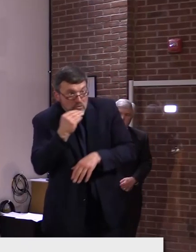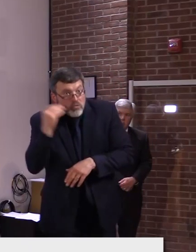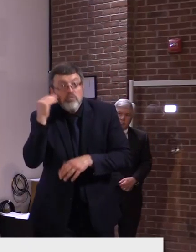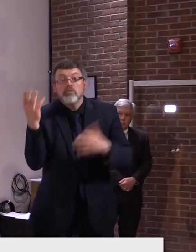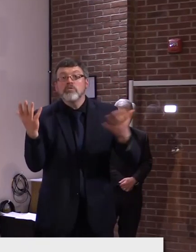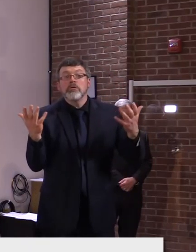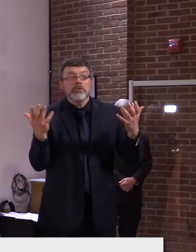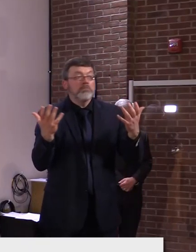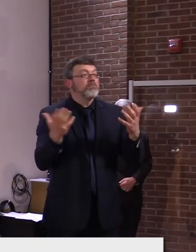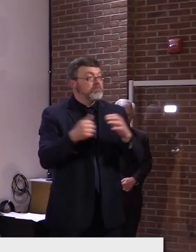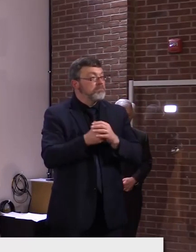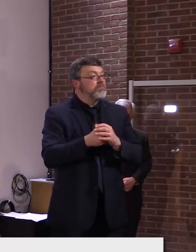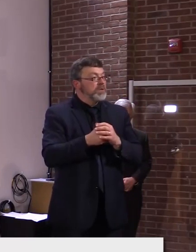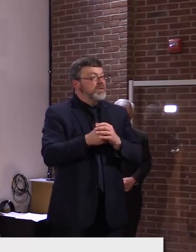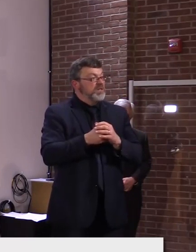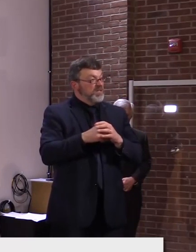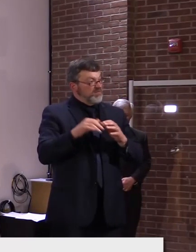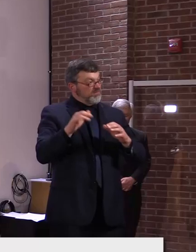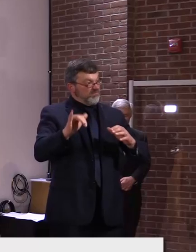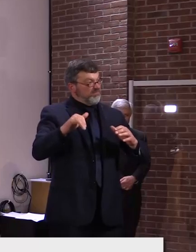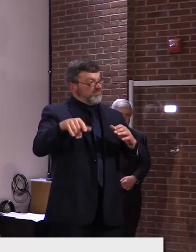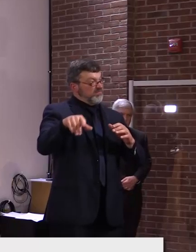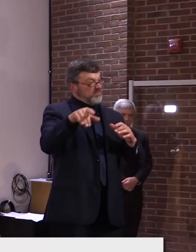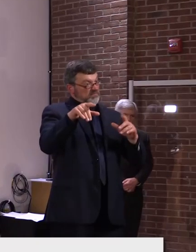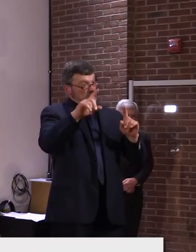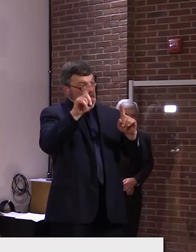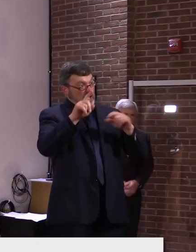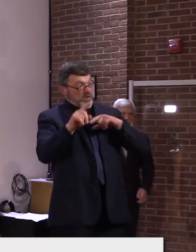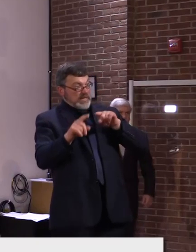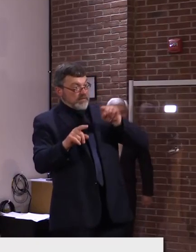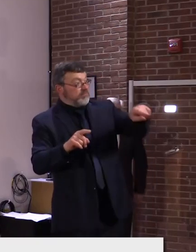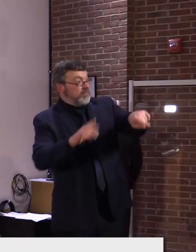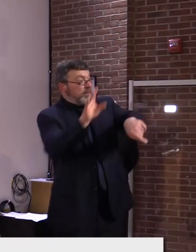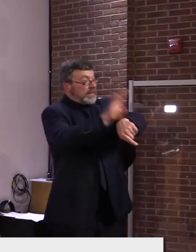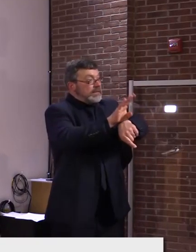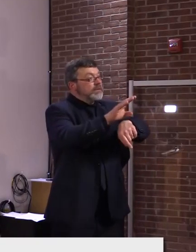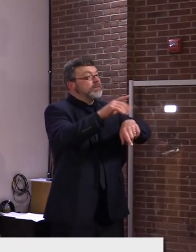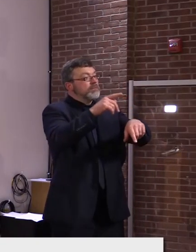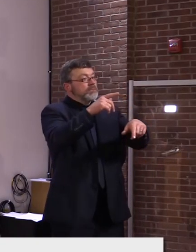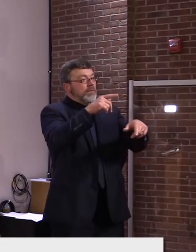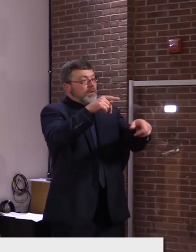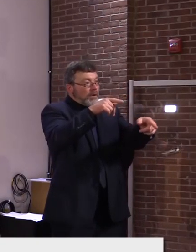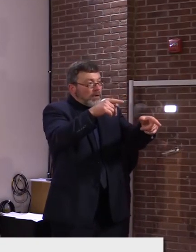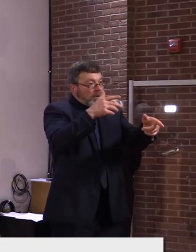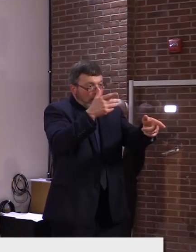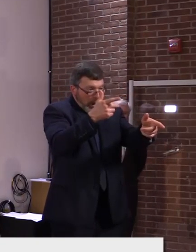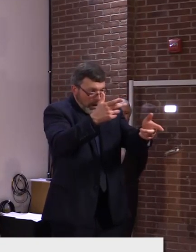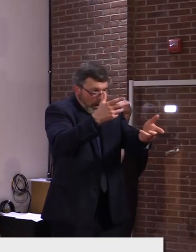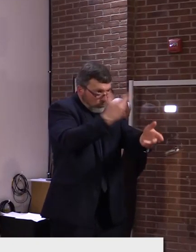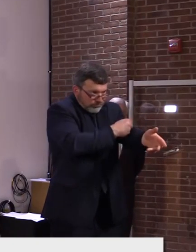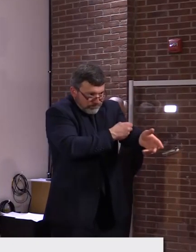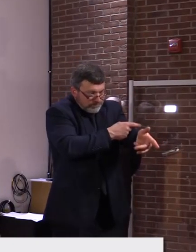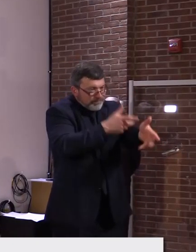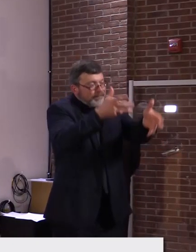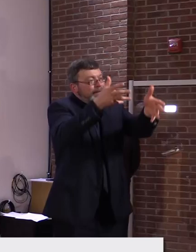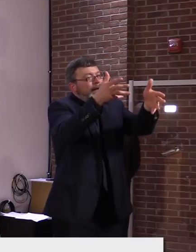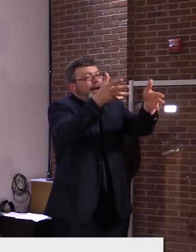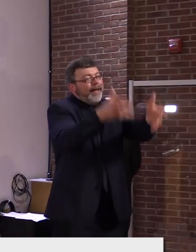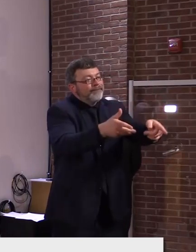even if not all the doses can be used right away. We need to seize the moment anytime someone comes to us for their